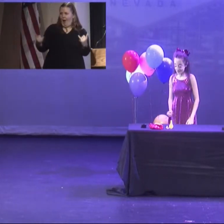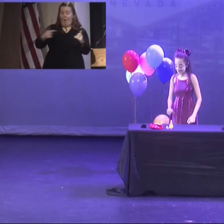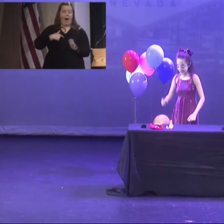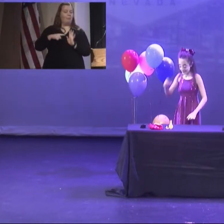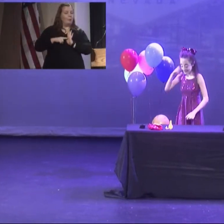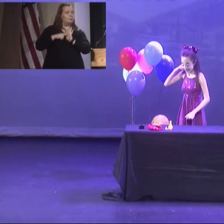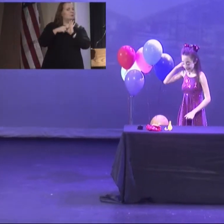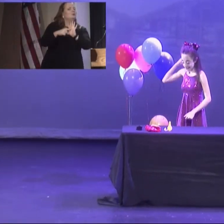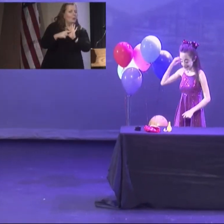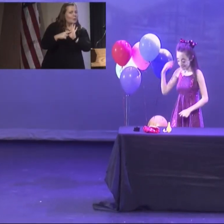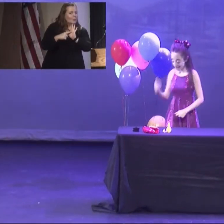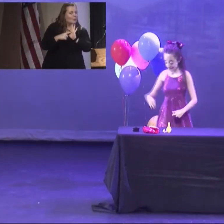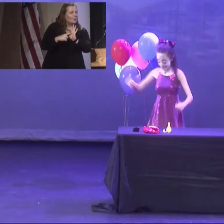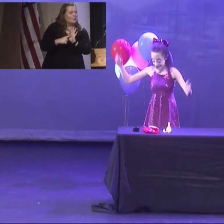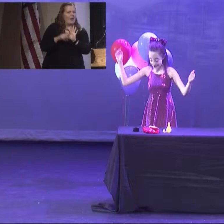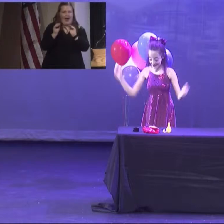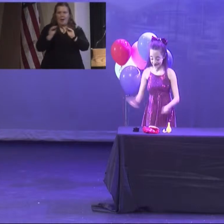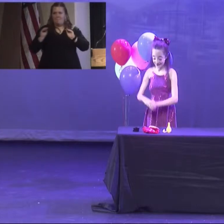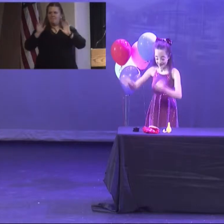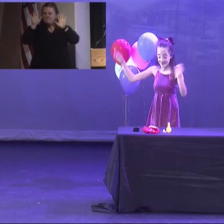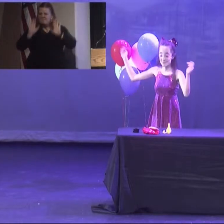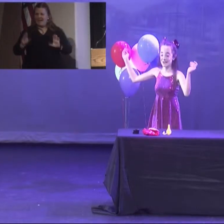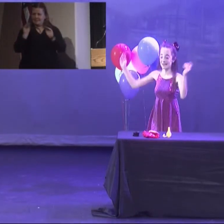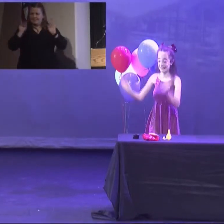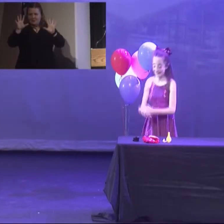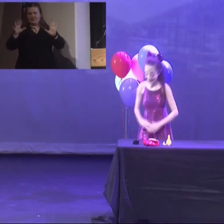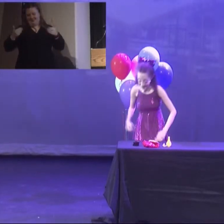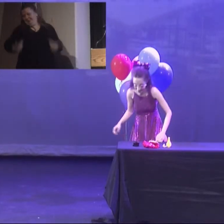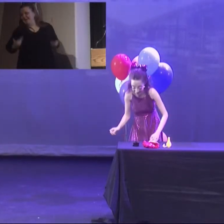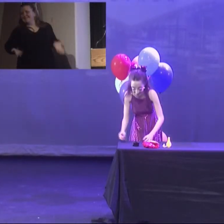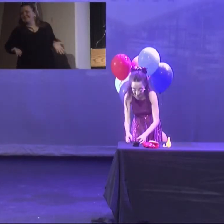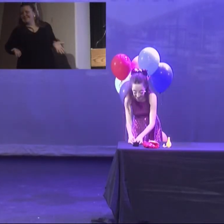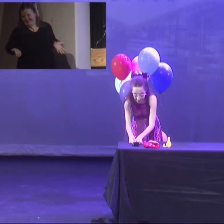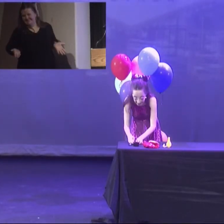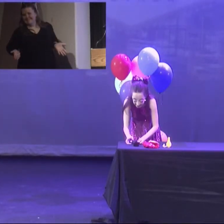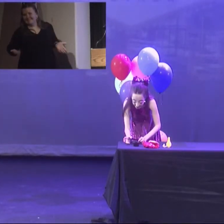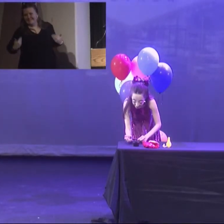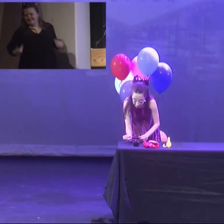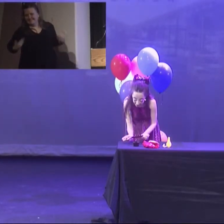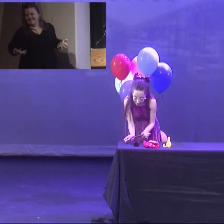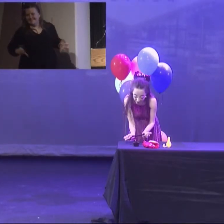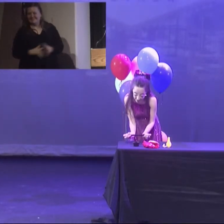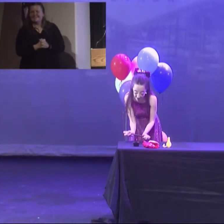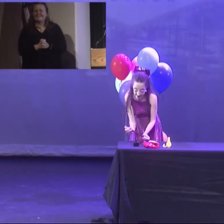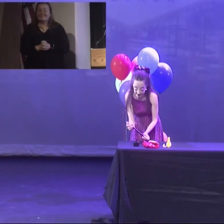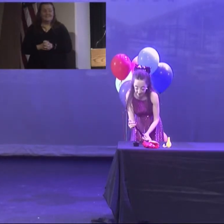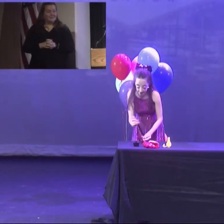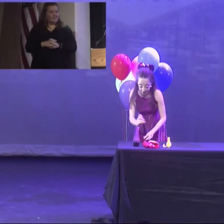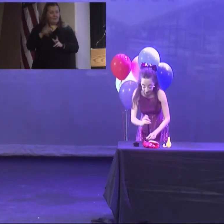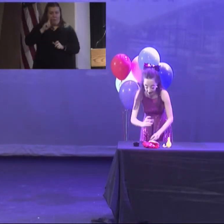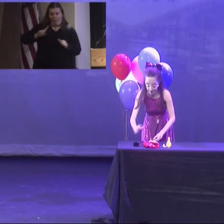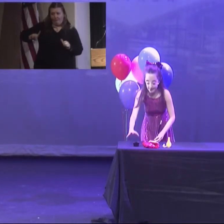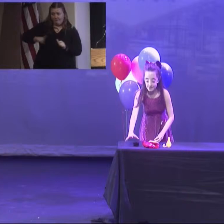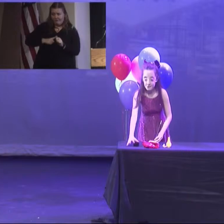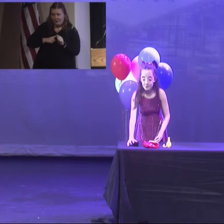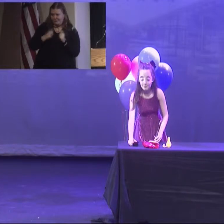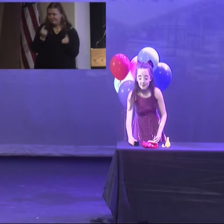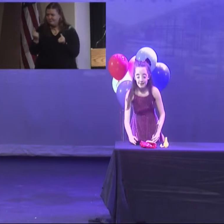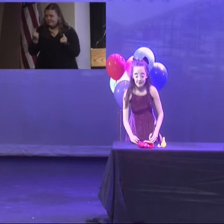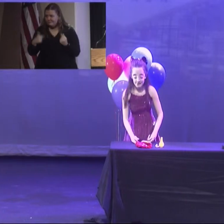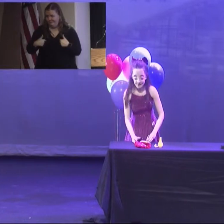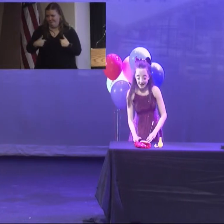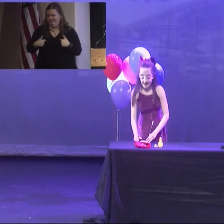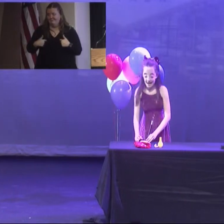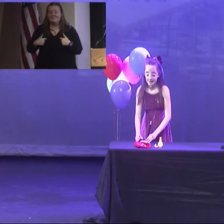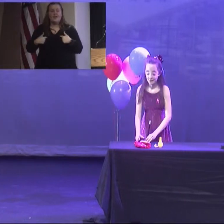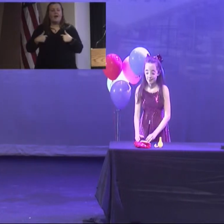show you an amazing magician, which is me. So, for the first thing I'm going to do